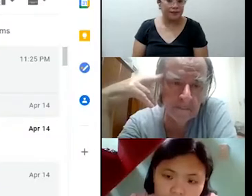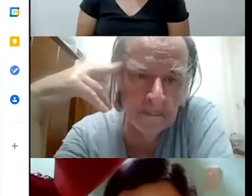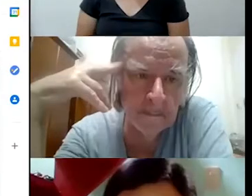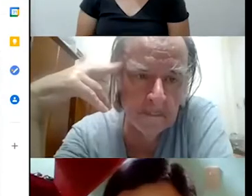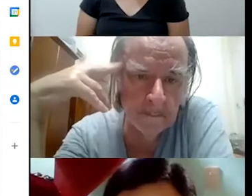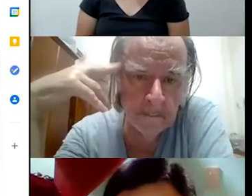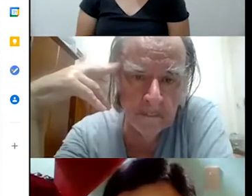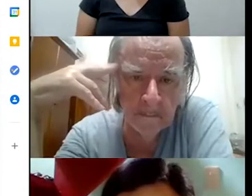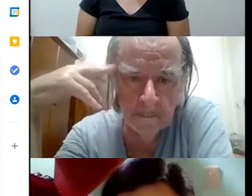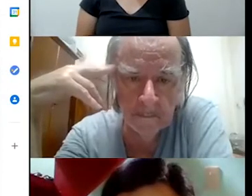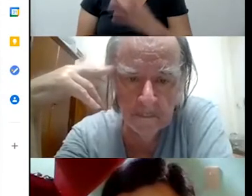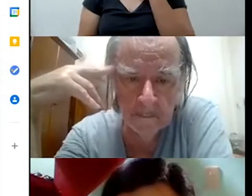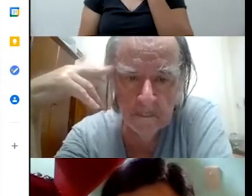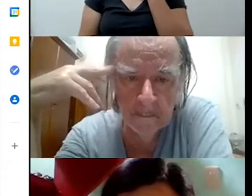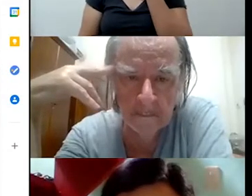Here it is.